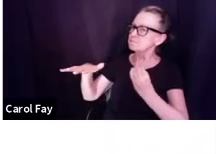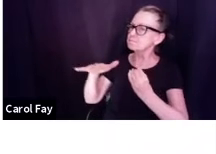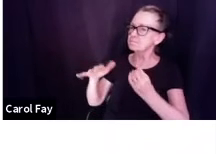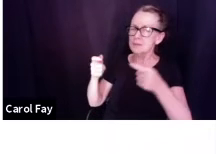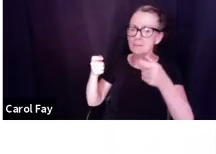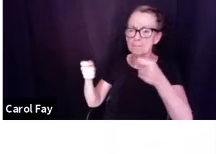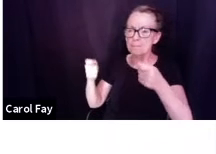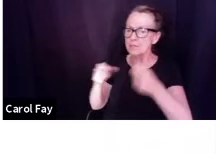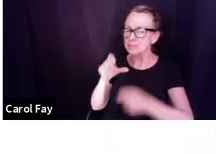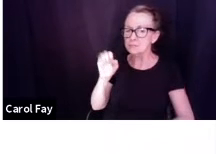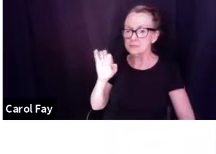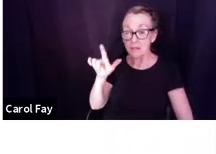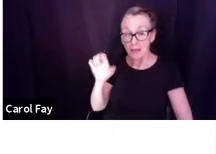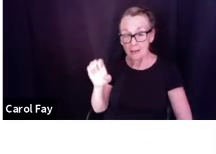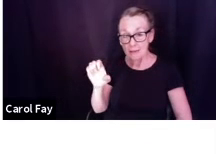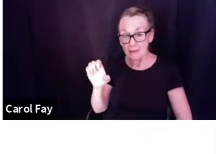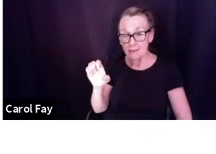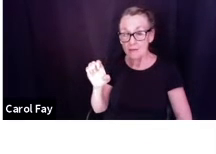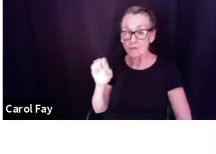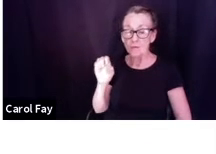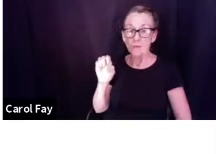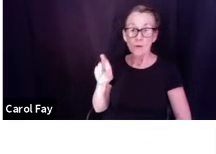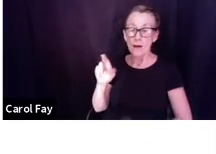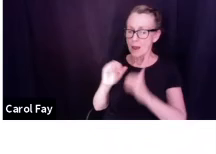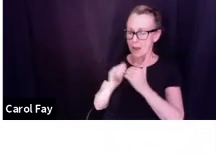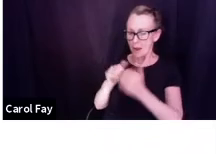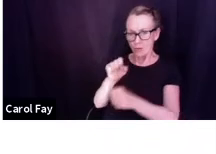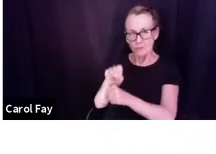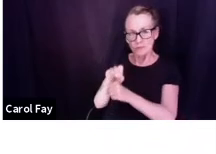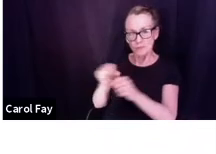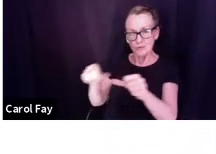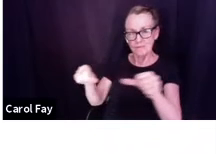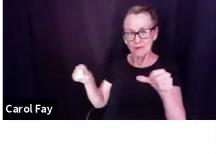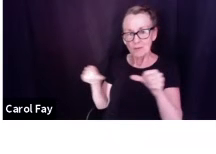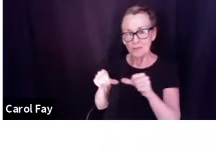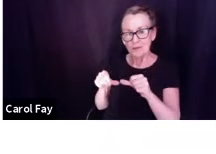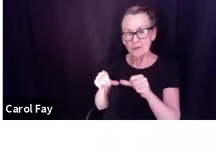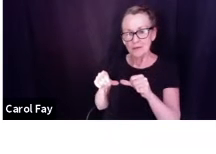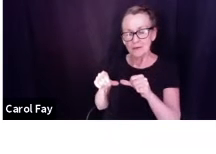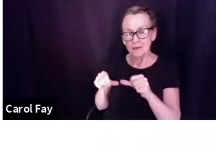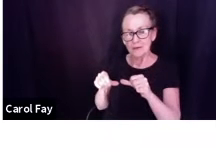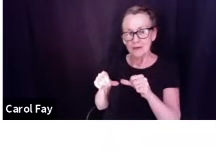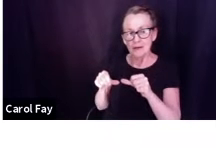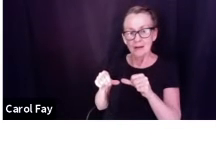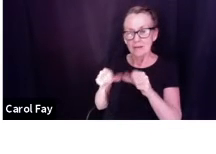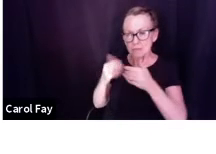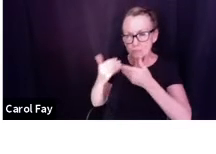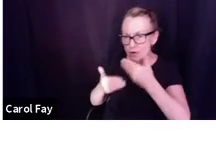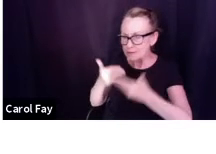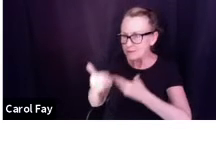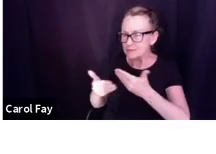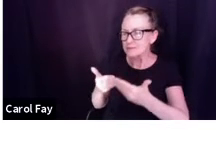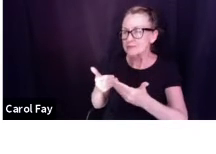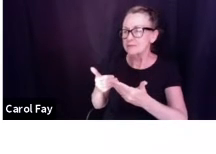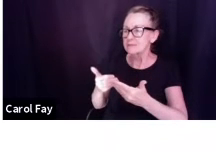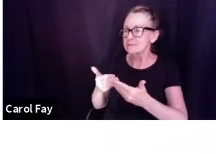management style, or how is the work environment? And the process, you can ask about